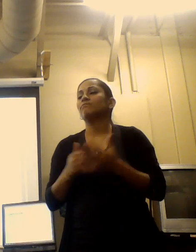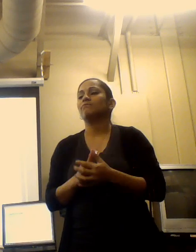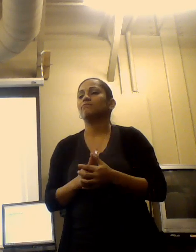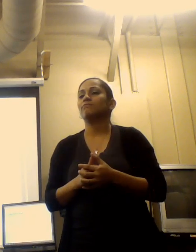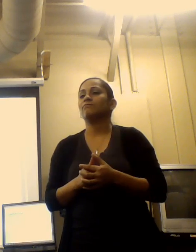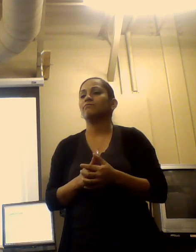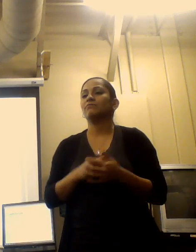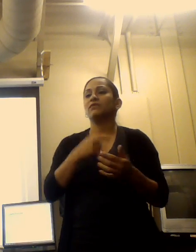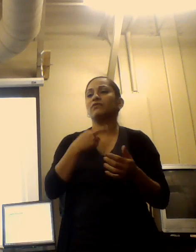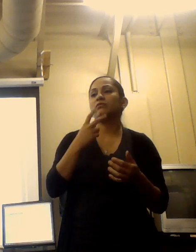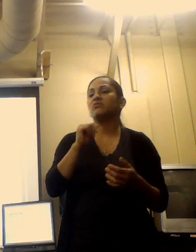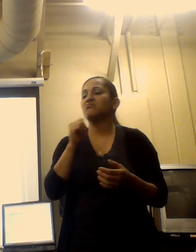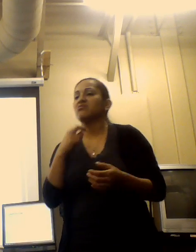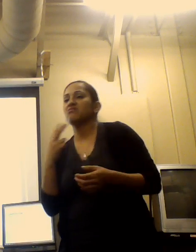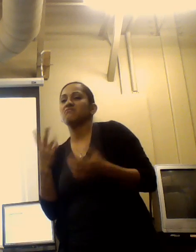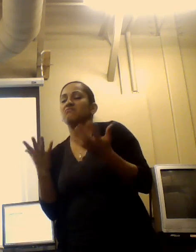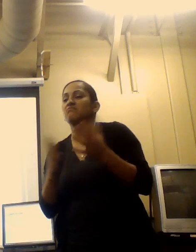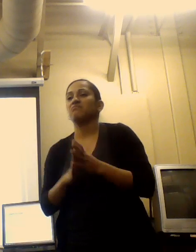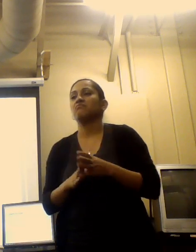their photo.